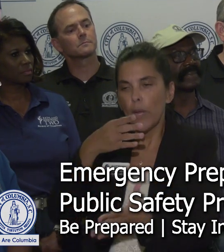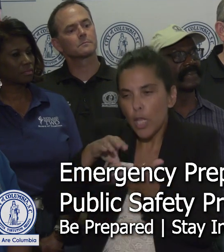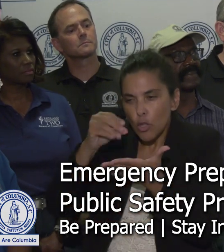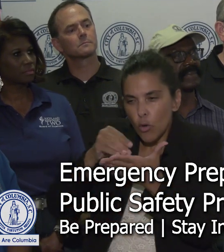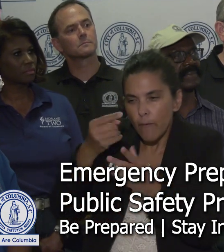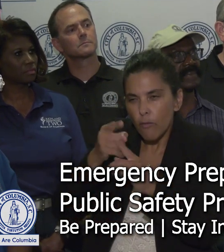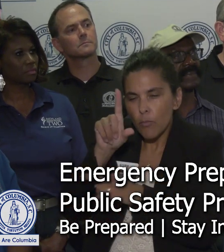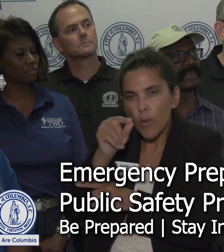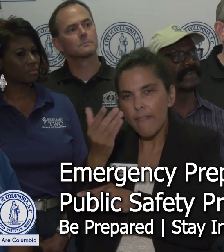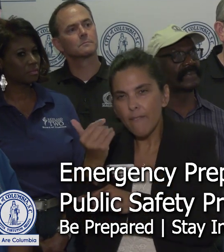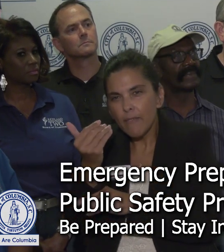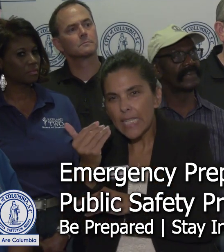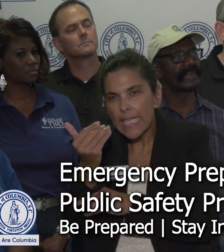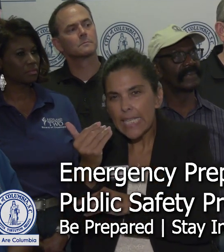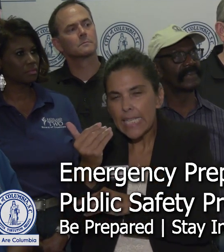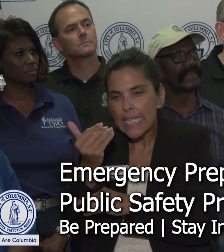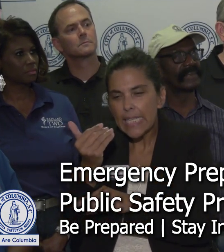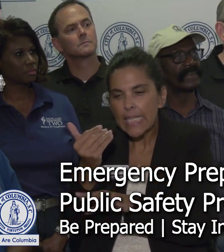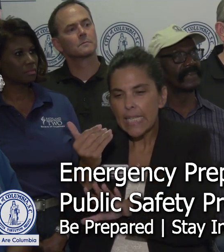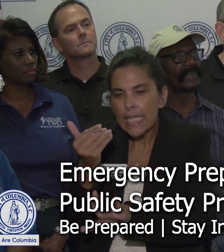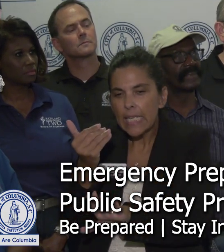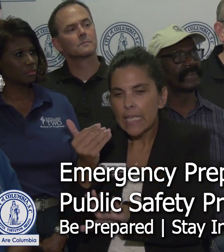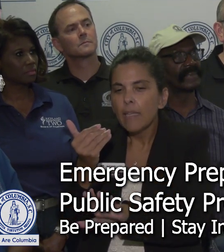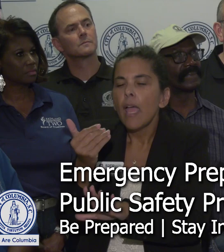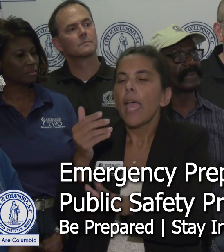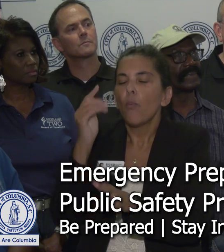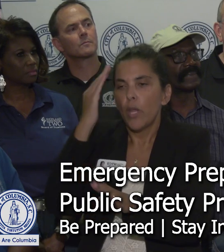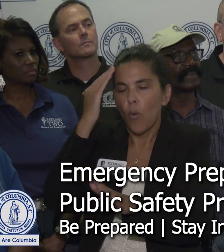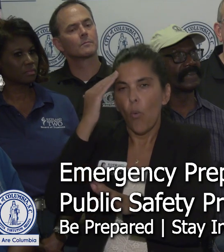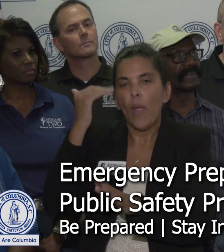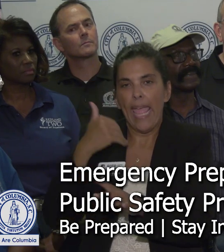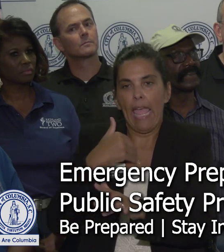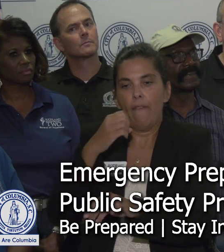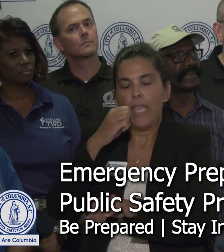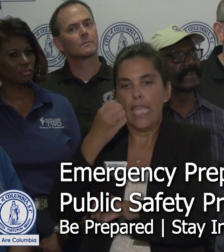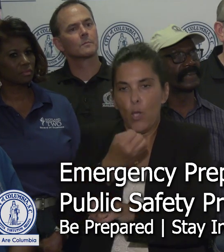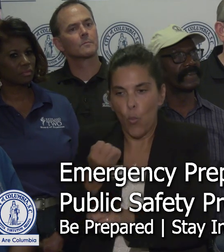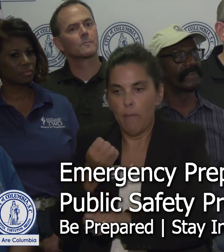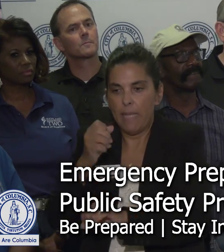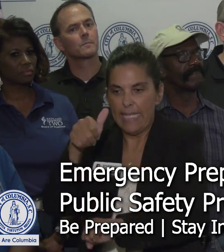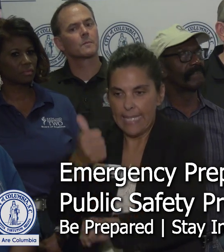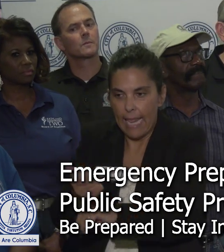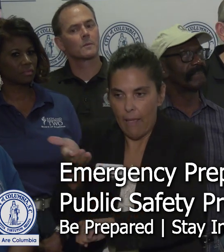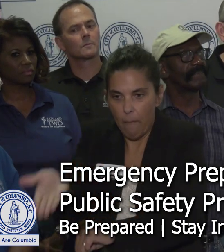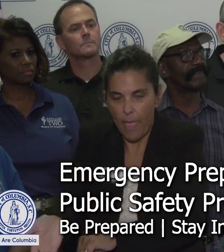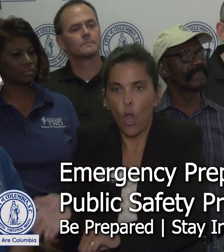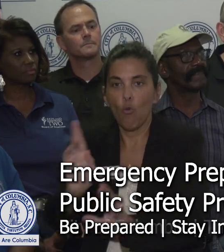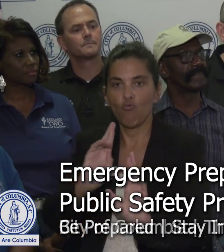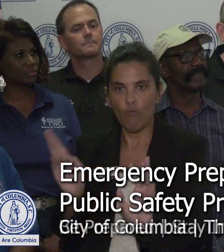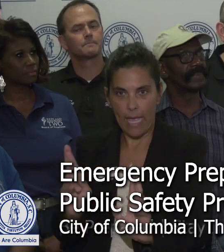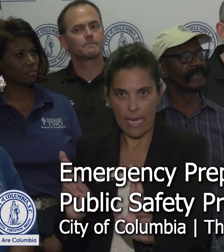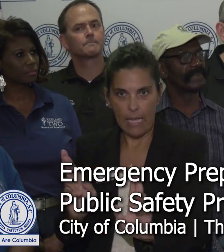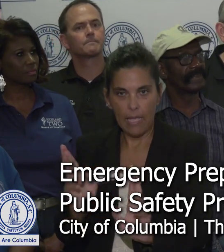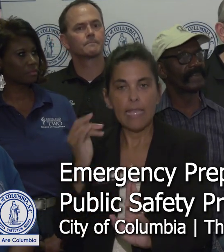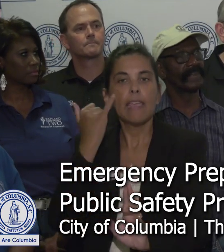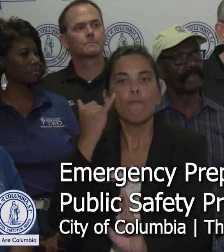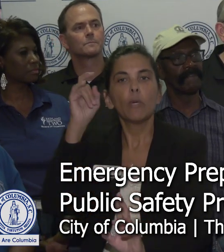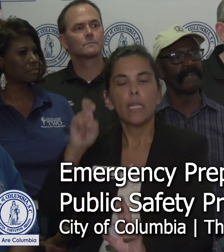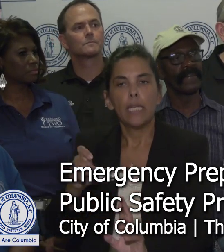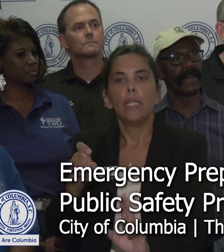that experience that equipment is now staged and ready to be deployed should we, in the unlikely event that we would need to do